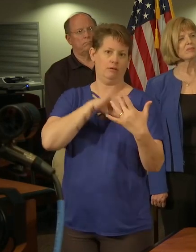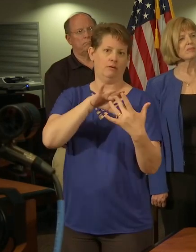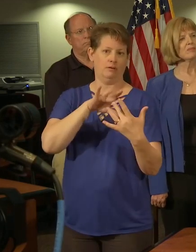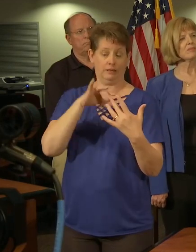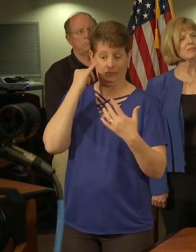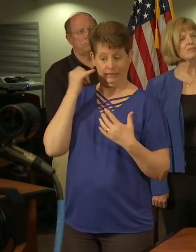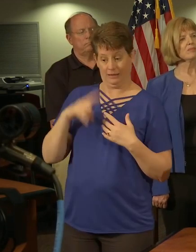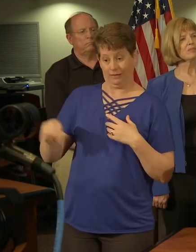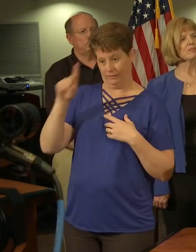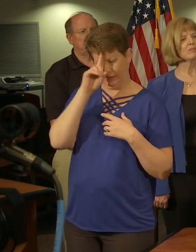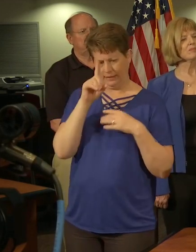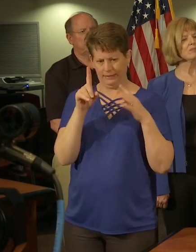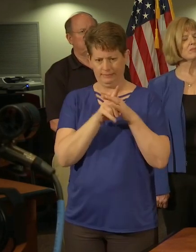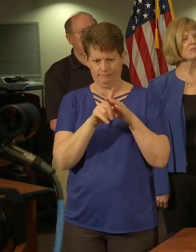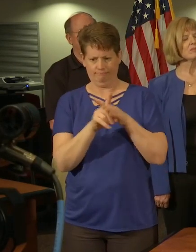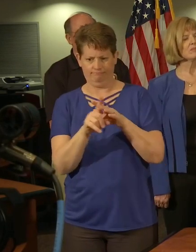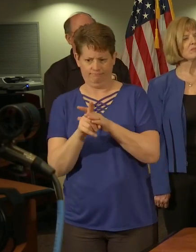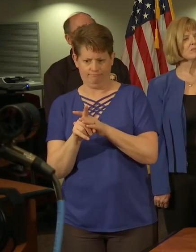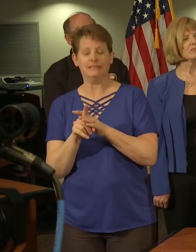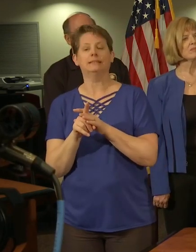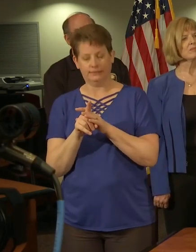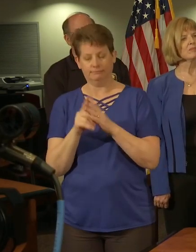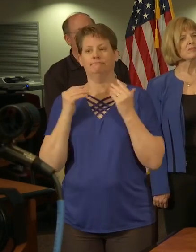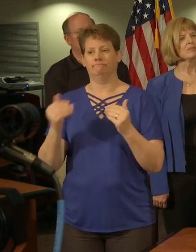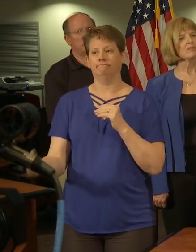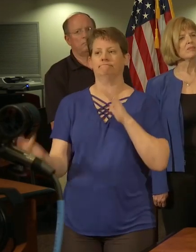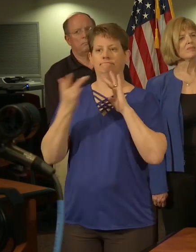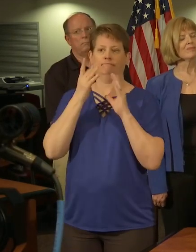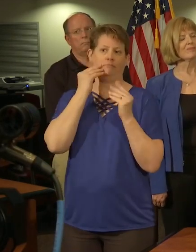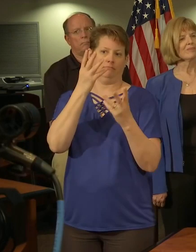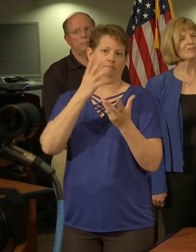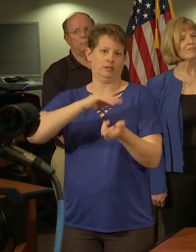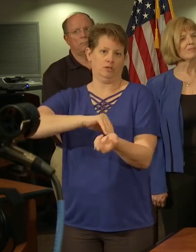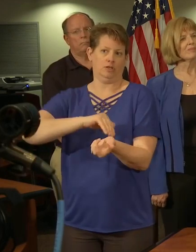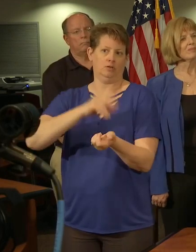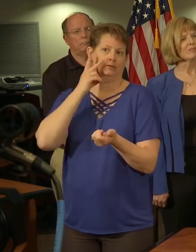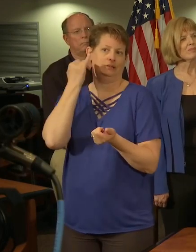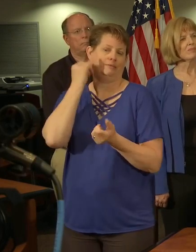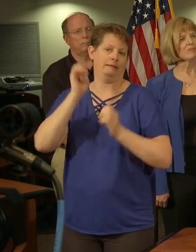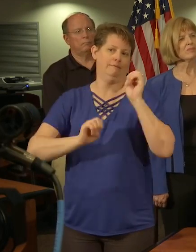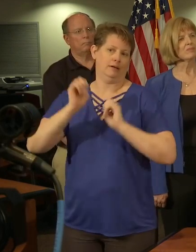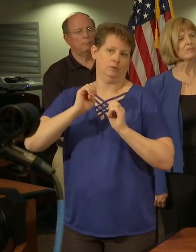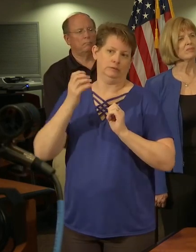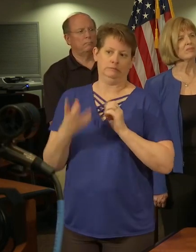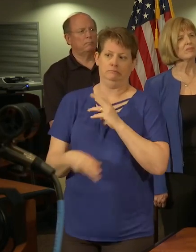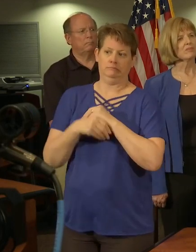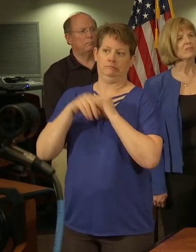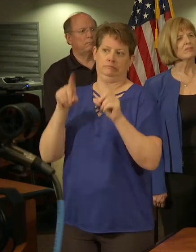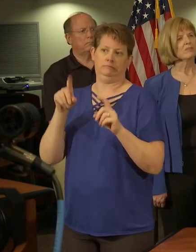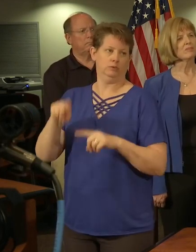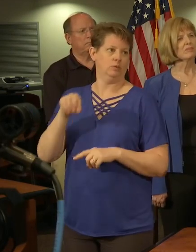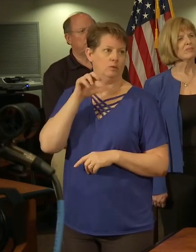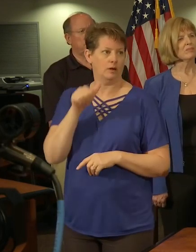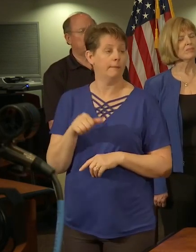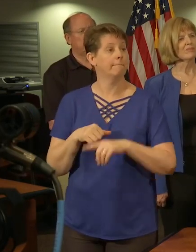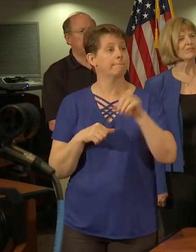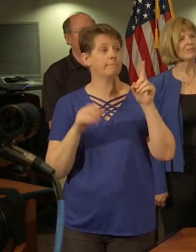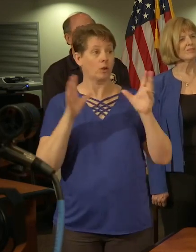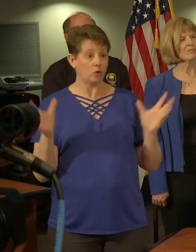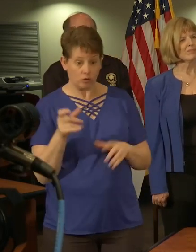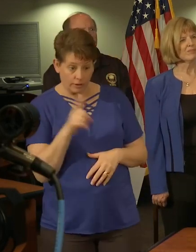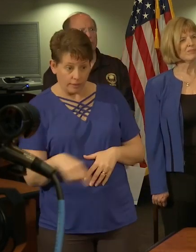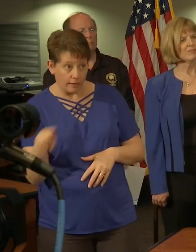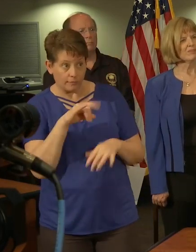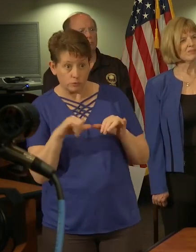should they develop consistent symptoms to report that to their healthcare providers to see if evaluation and additional testing is indicated. Are you all encouraging them